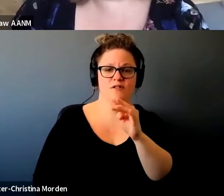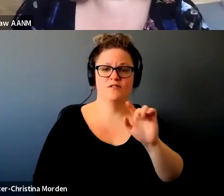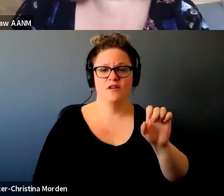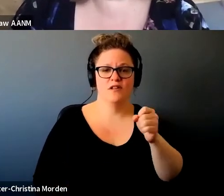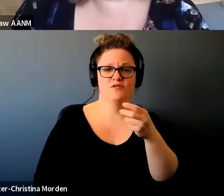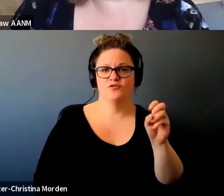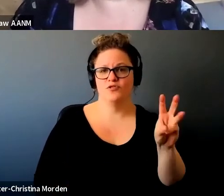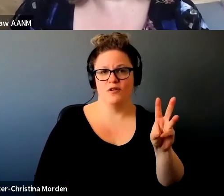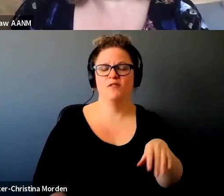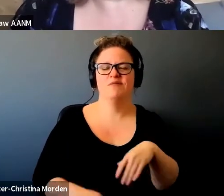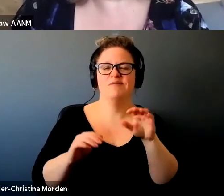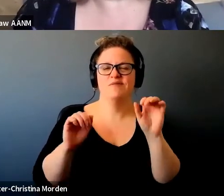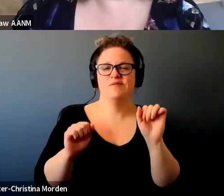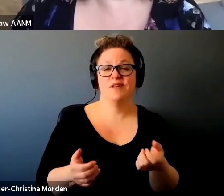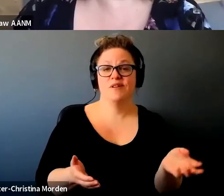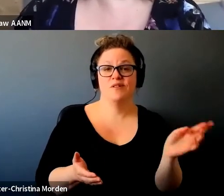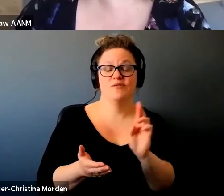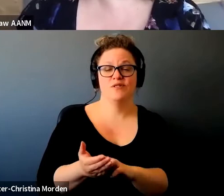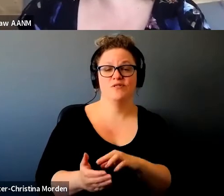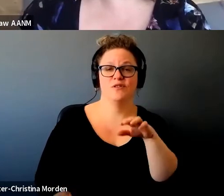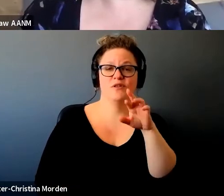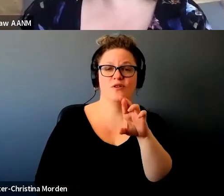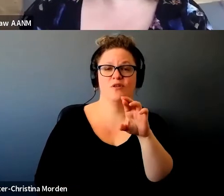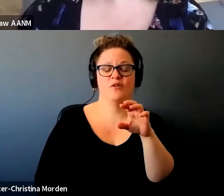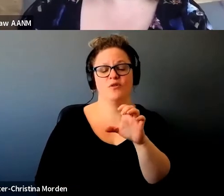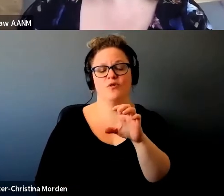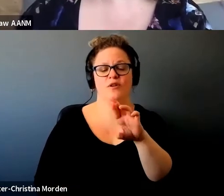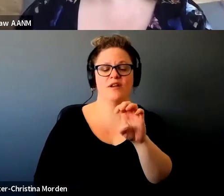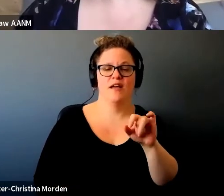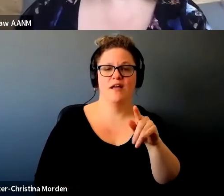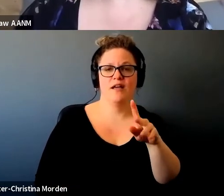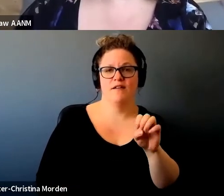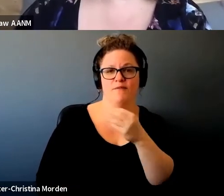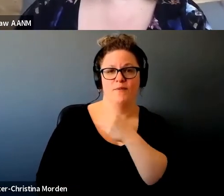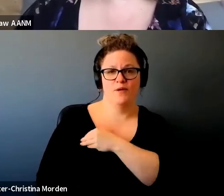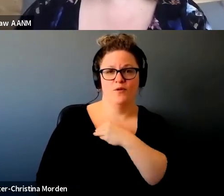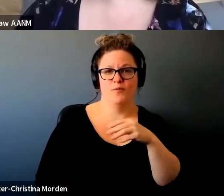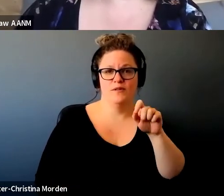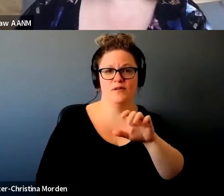creativemanitoba.ca/workshops. So with that being said, I will pass the mic to Janelle.